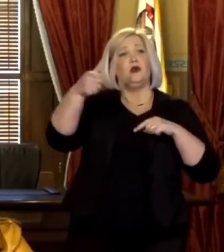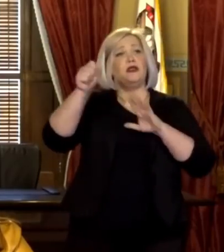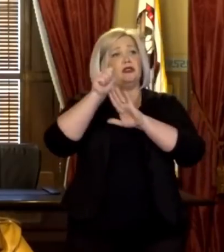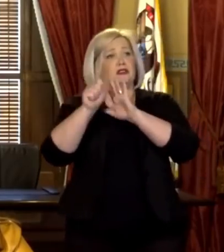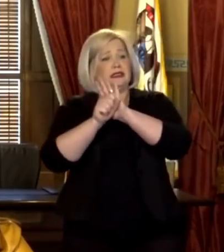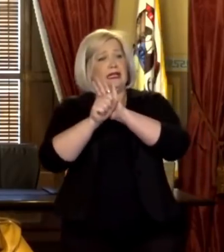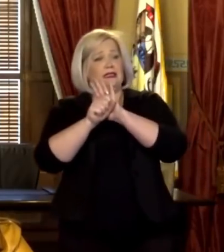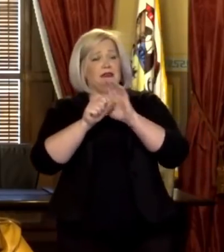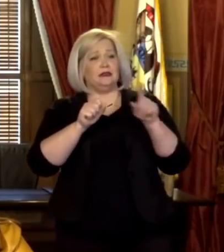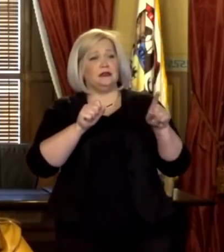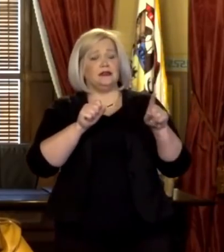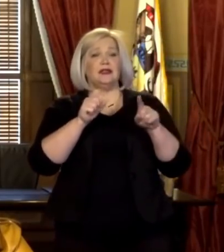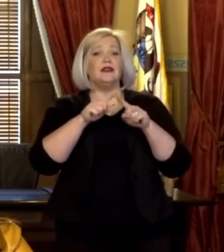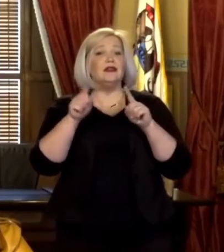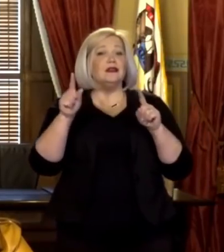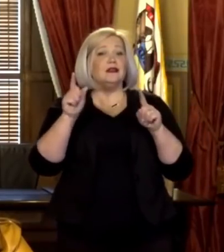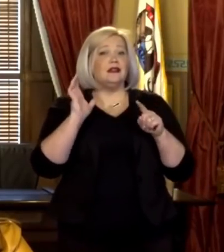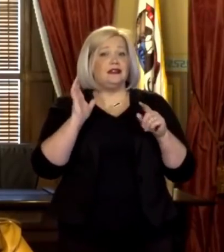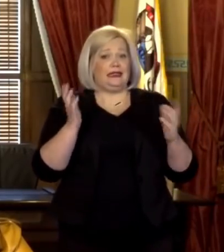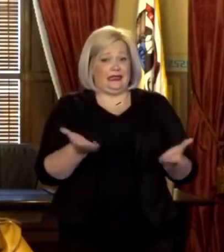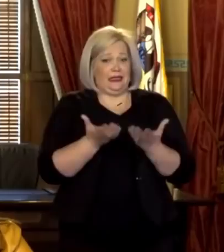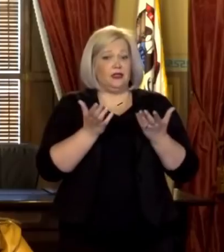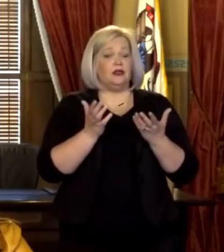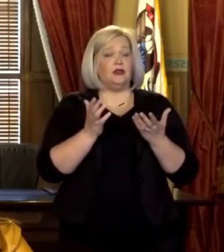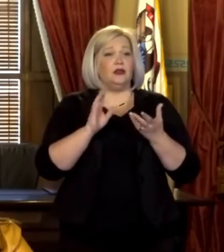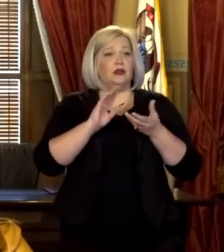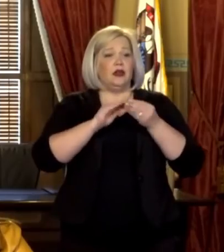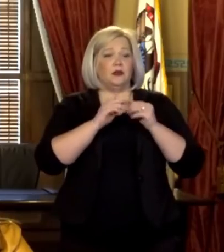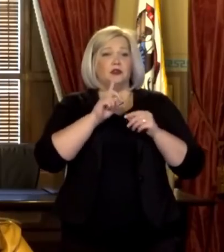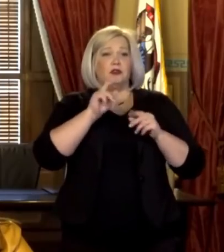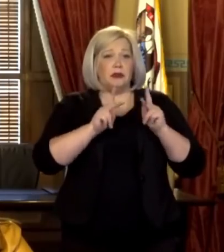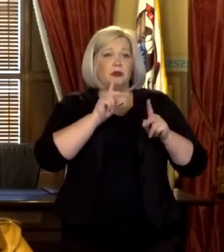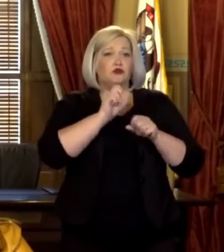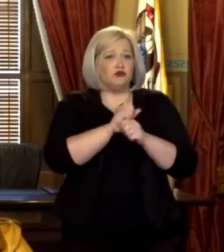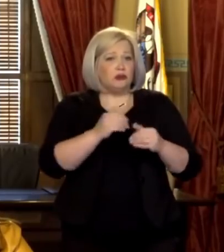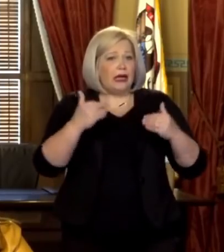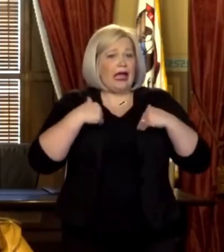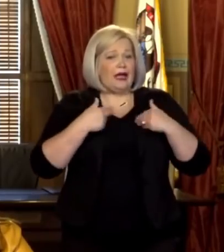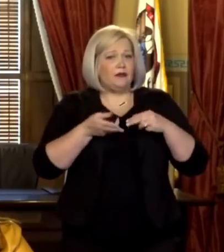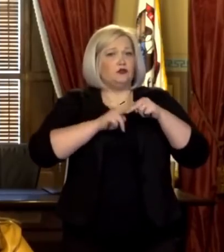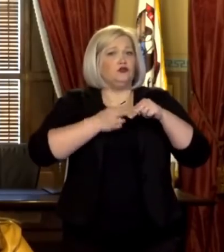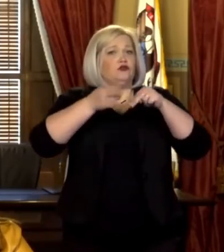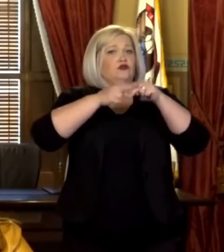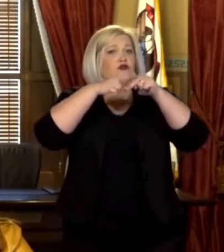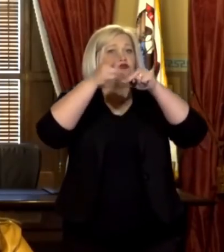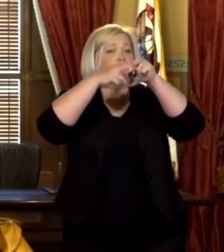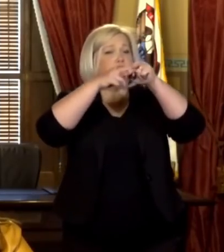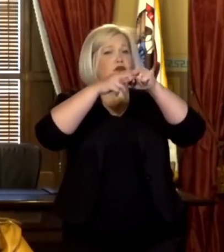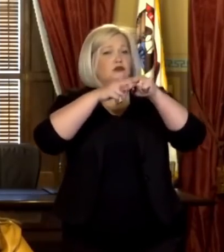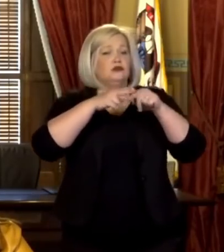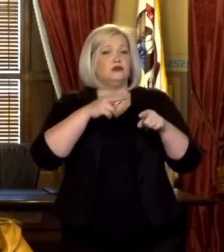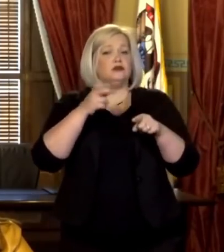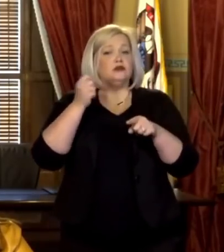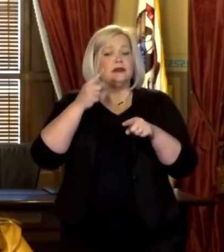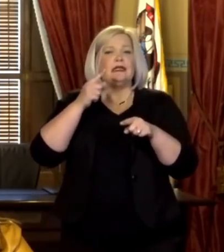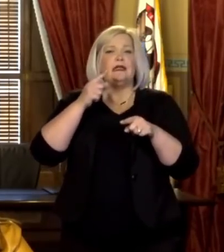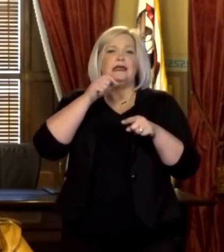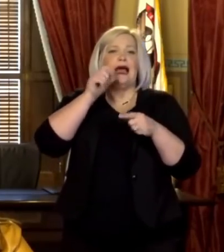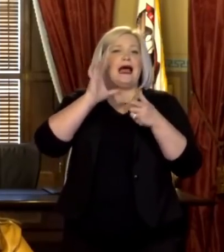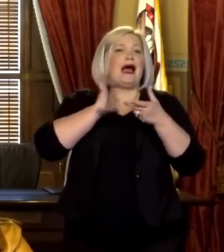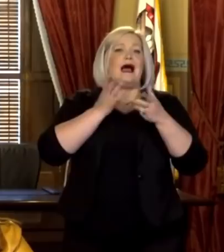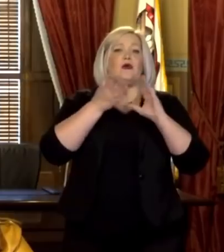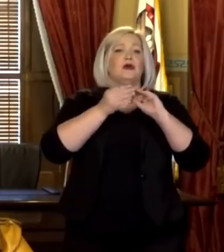yet the caseload continues to grow. And as you said, it's not a matter of the numbers diminishing, it's just growing a little